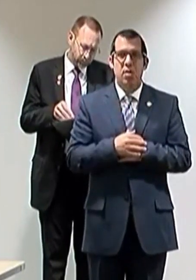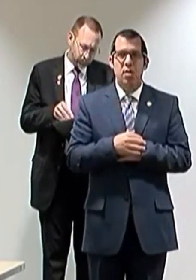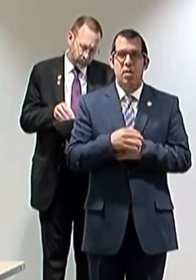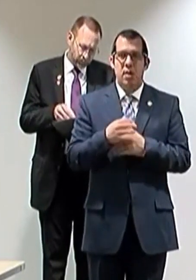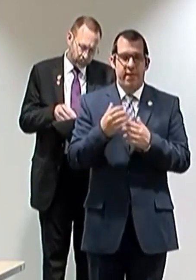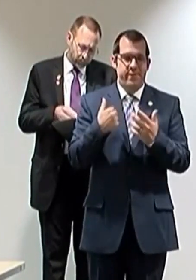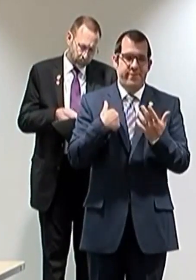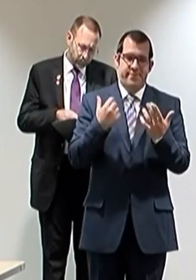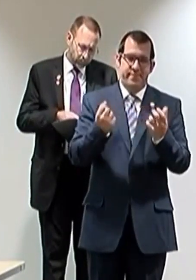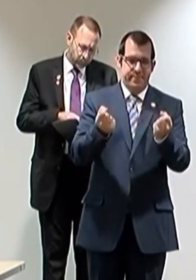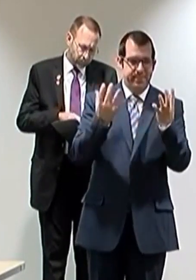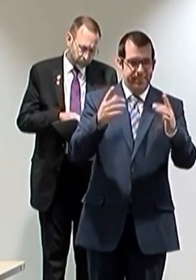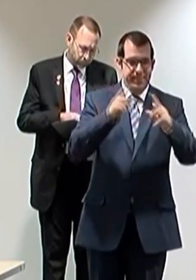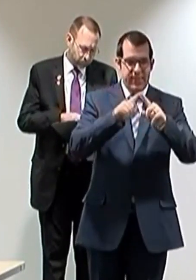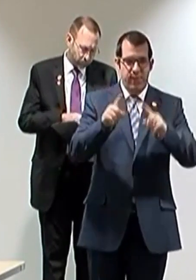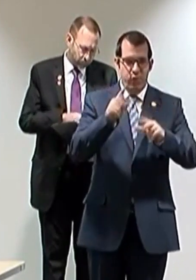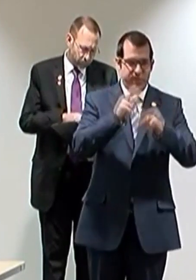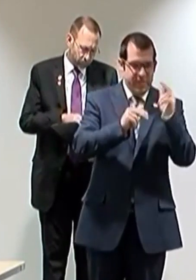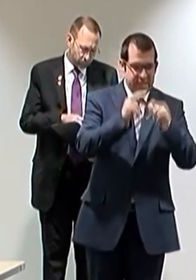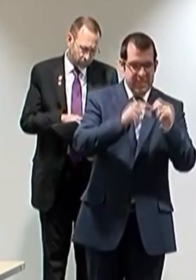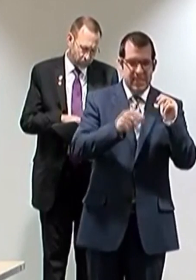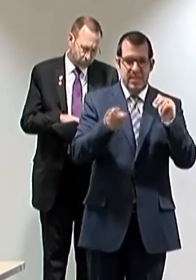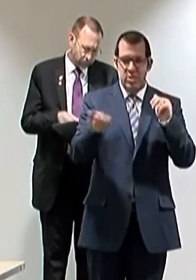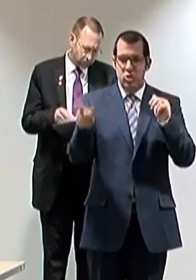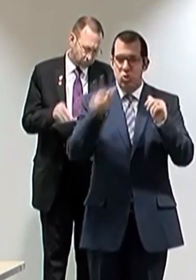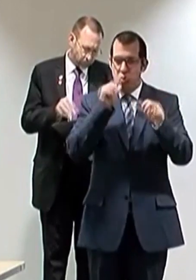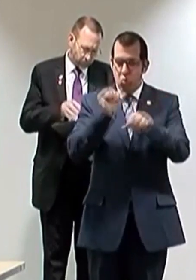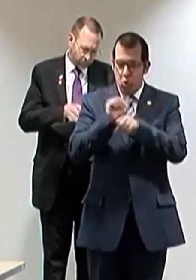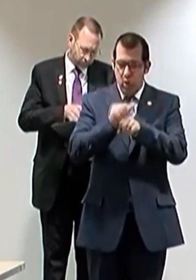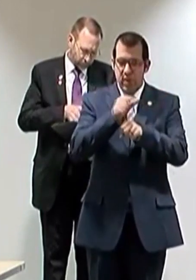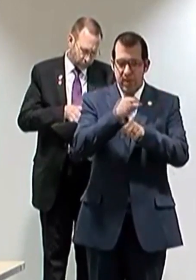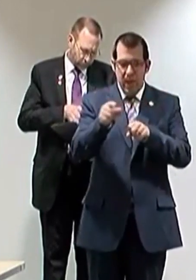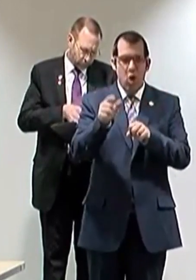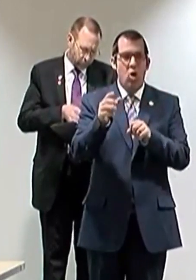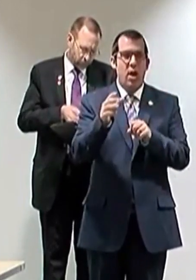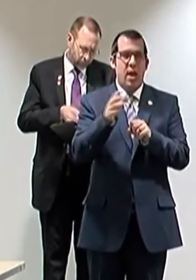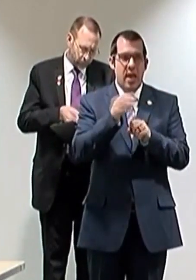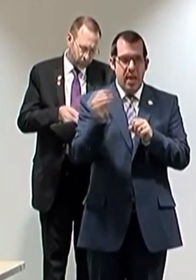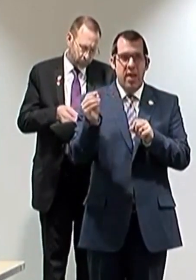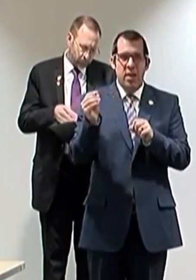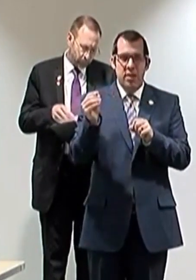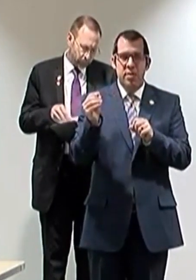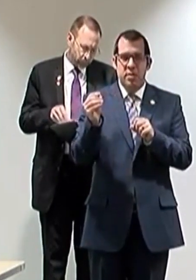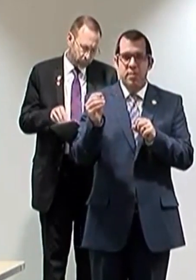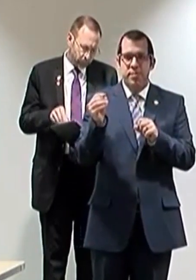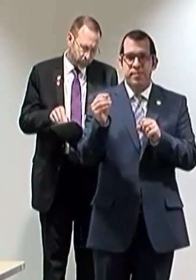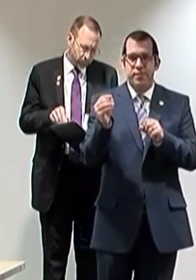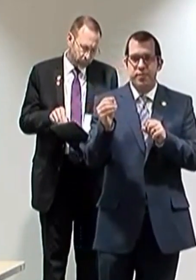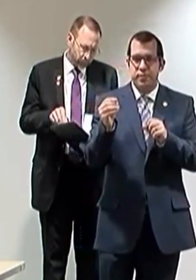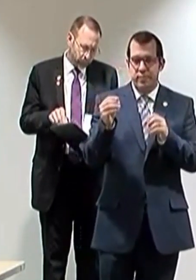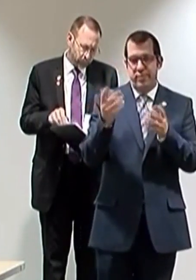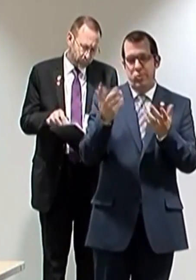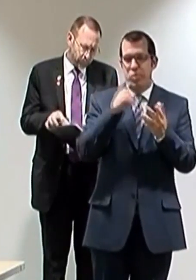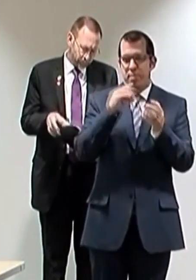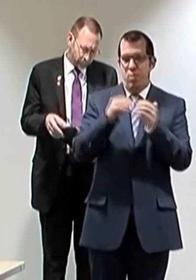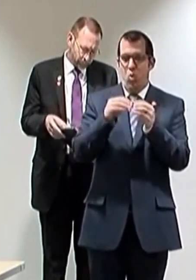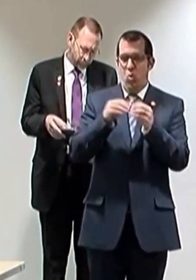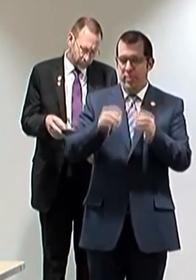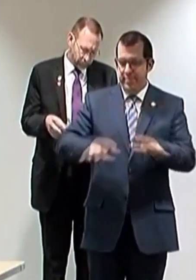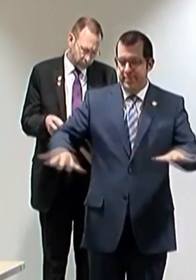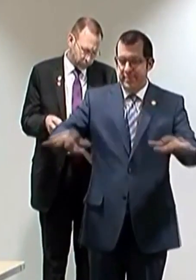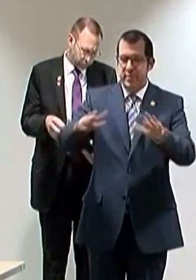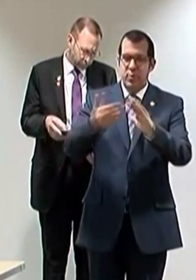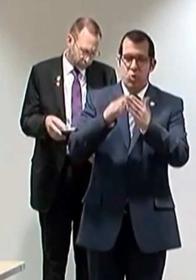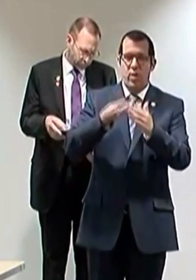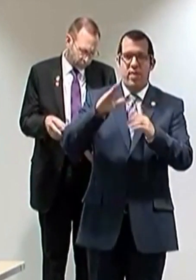multiple different facilities where people might work, but it is also, more broadly in the community other